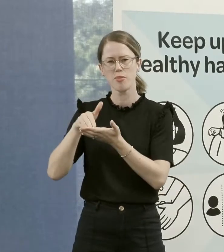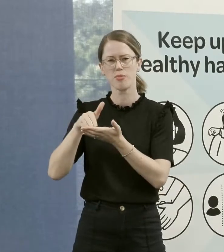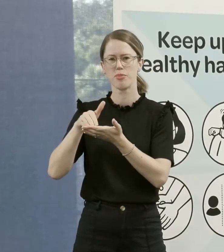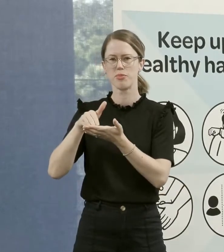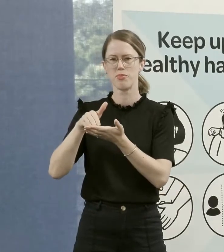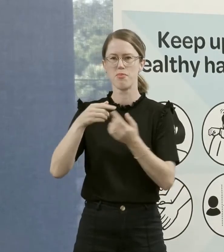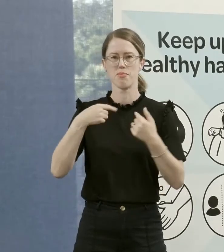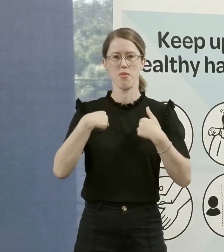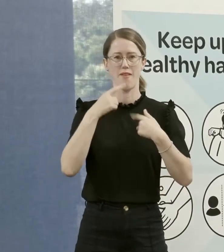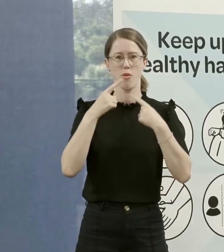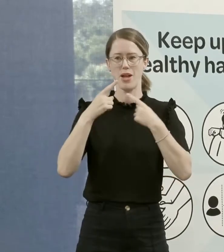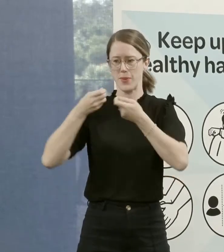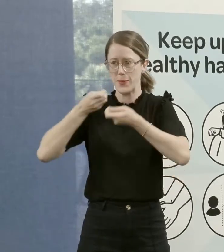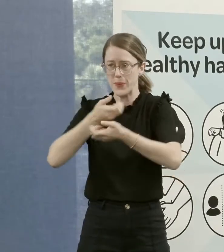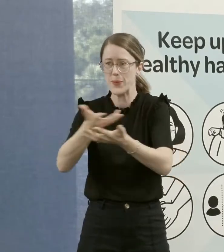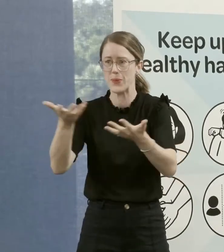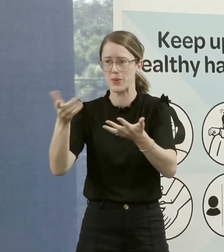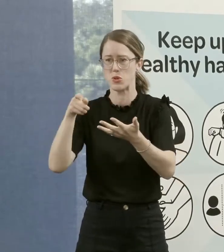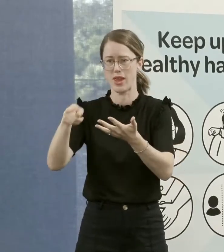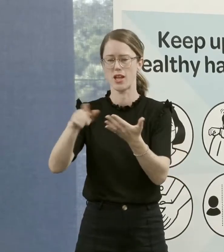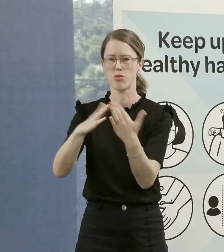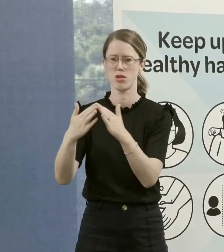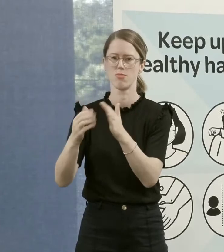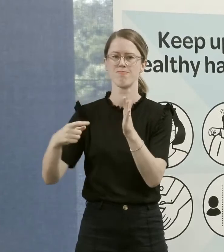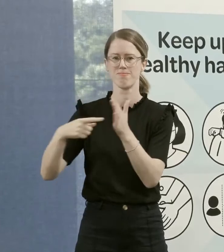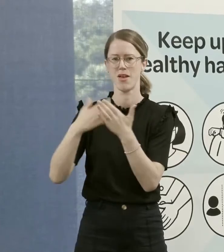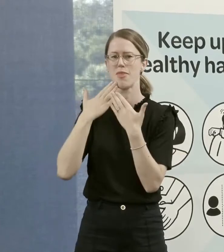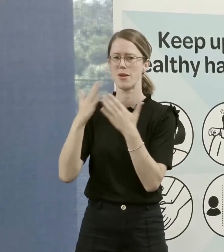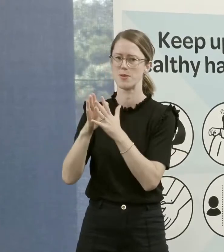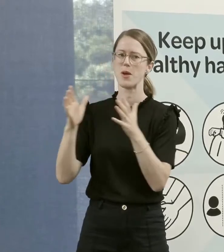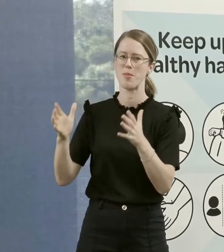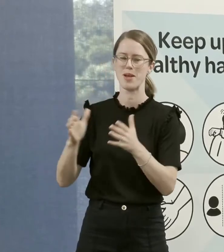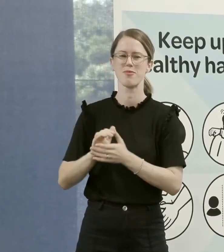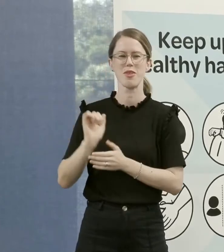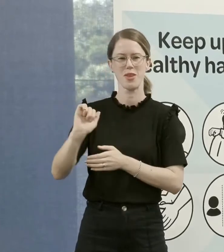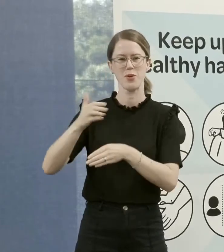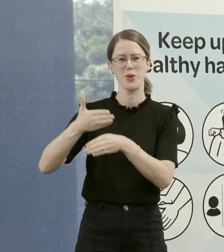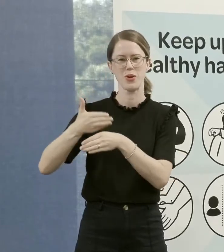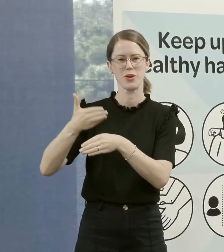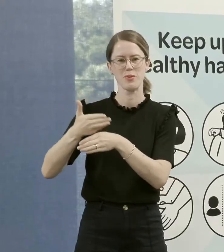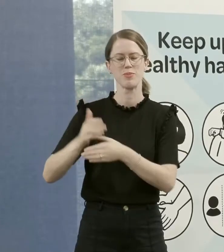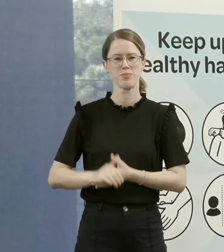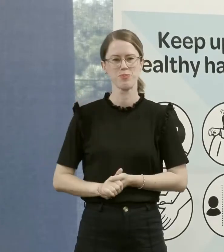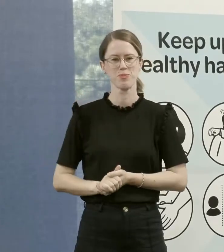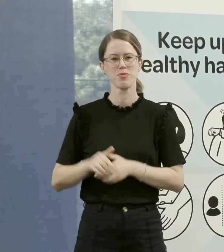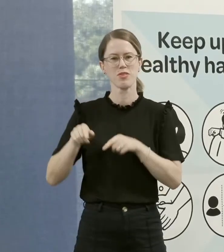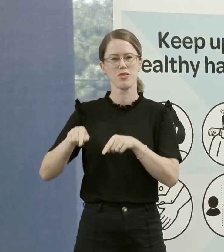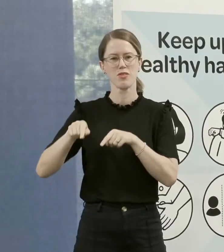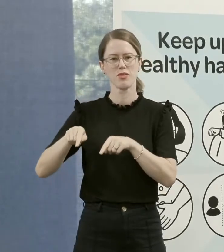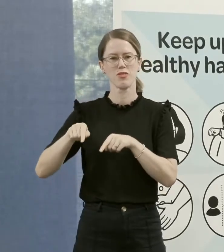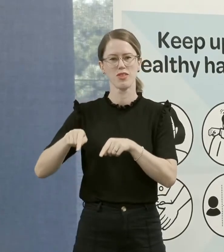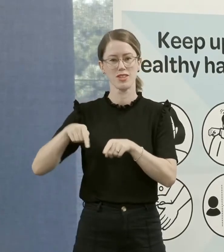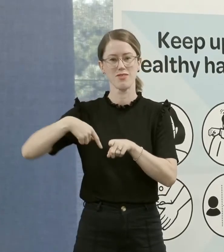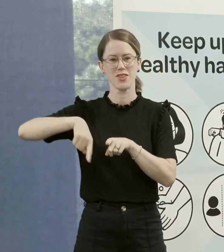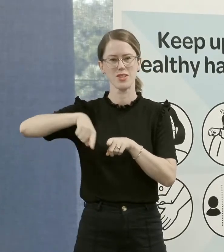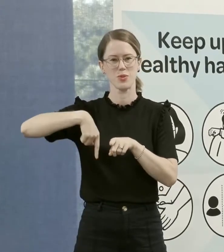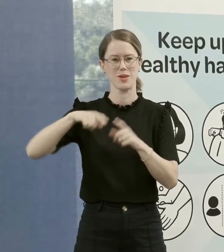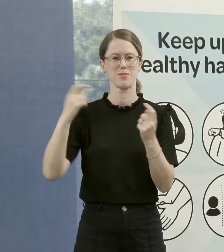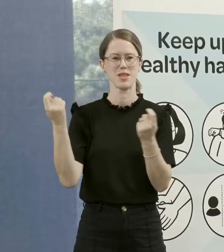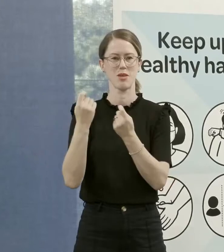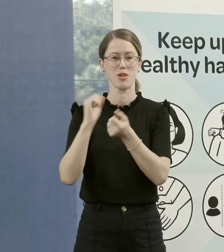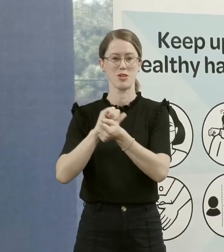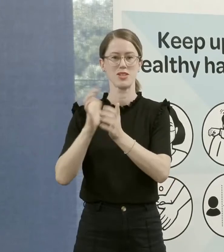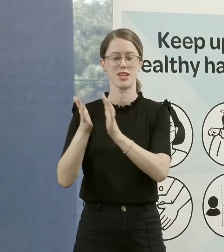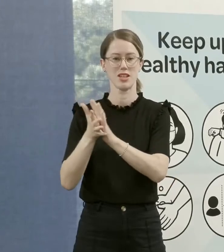information to a crucial part of our community. So I want to thank them so much for their work in this week where we're celebrating sign